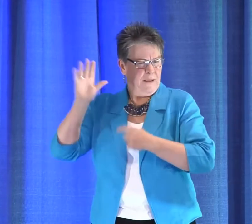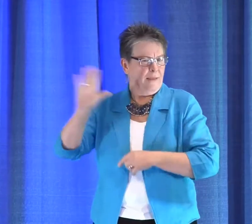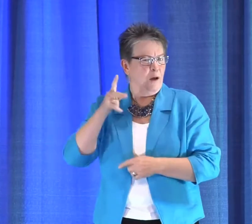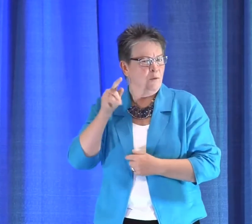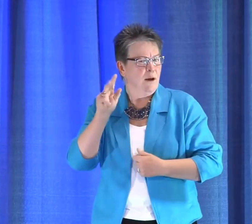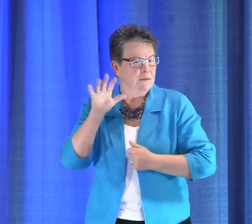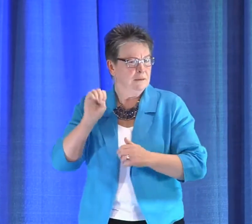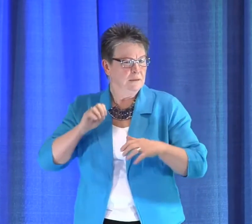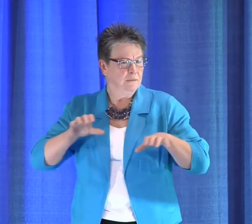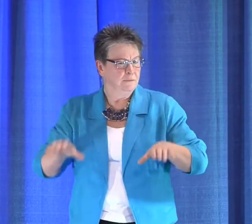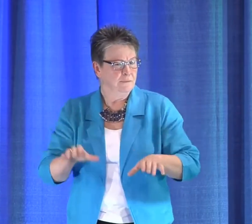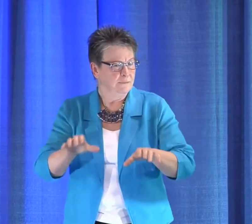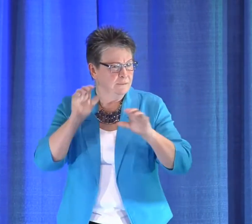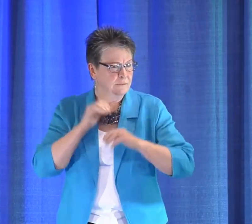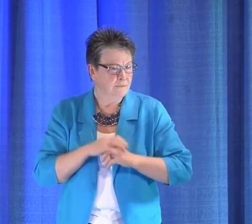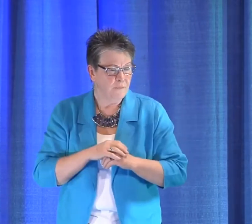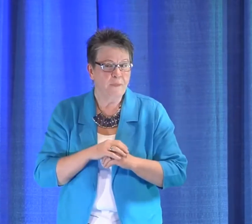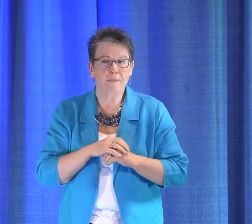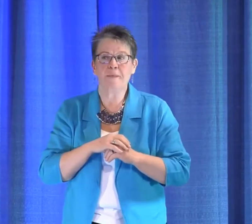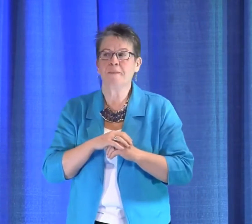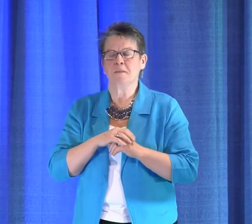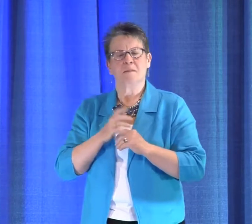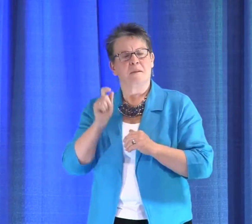So they take their interpretations and they mask the Spanish language and